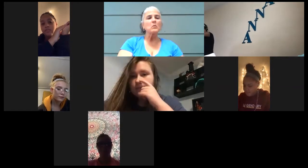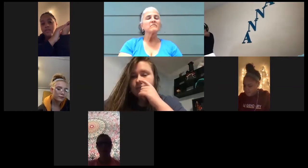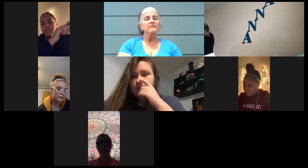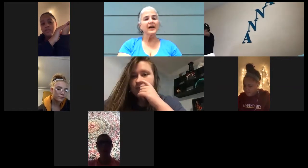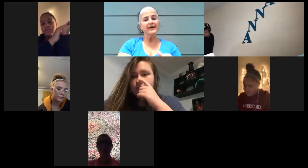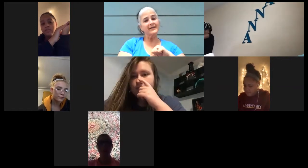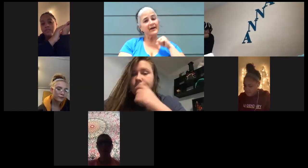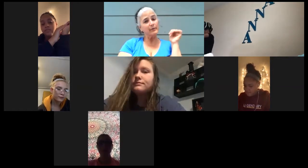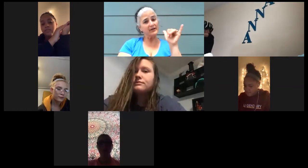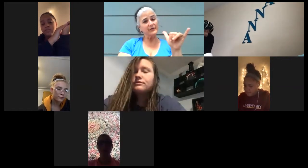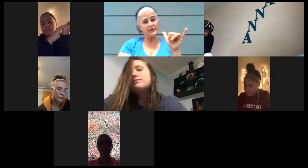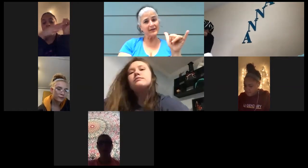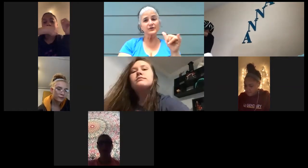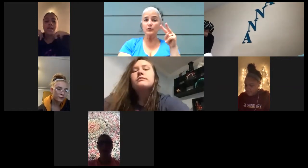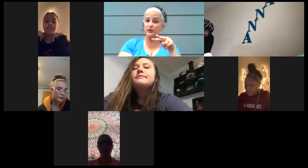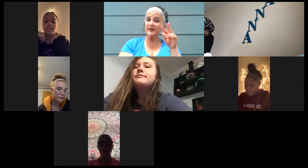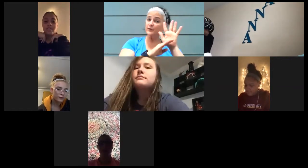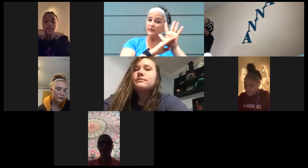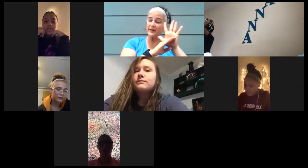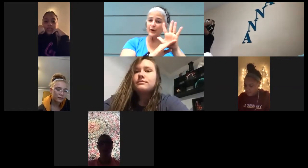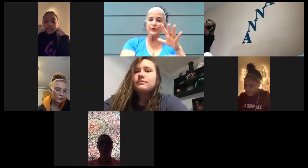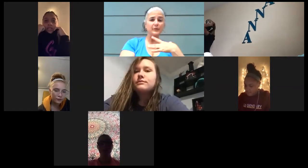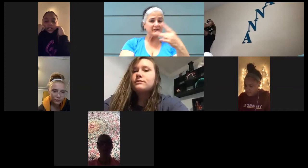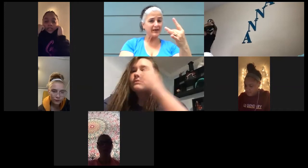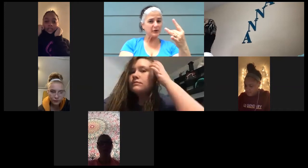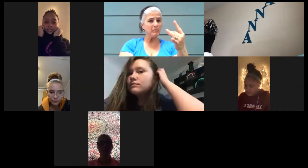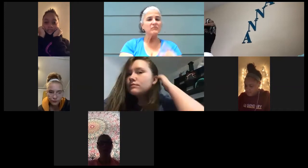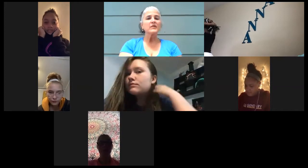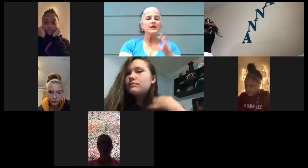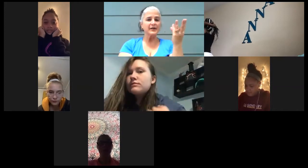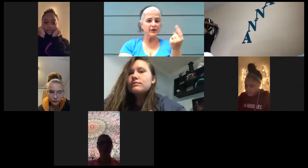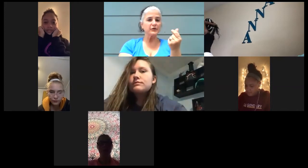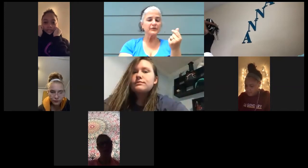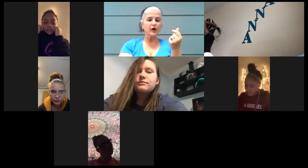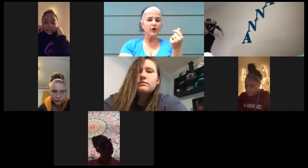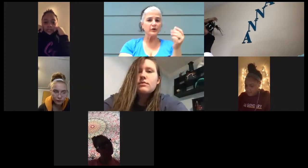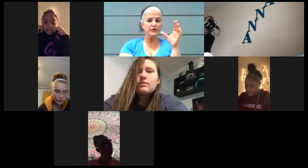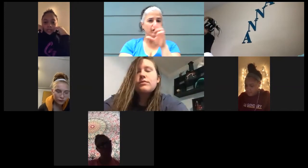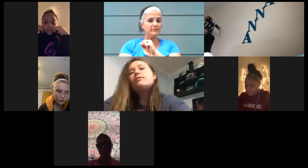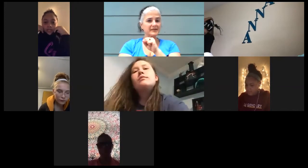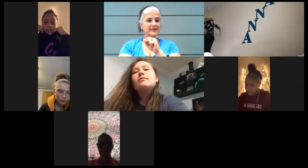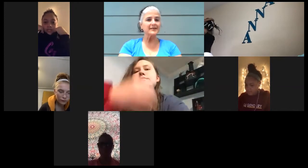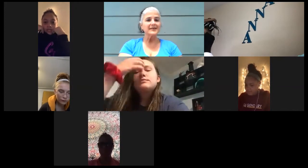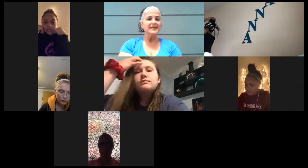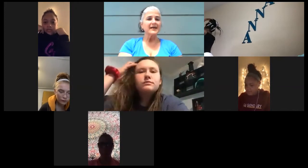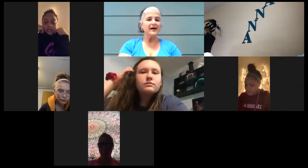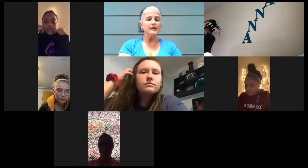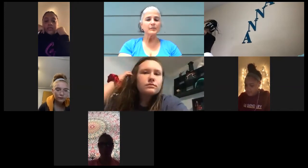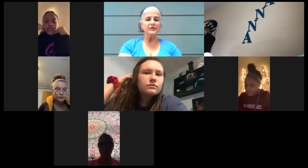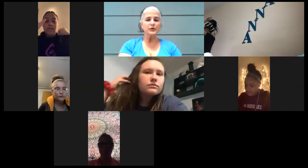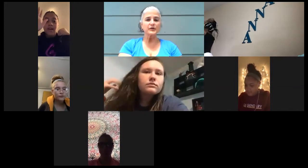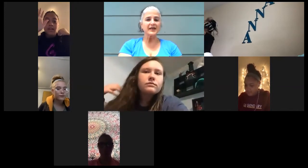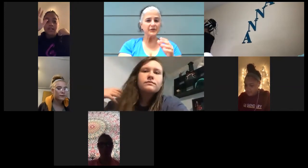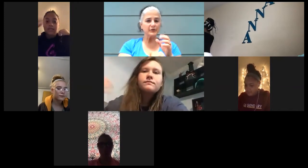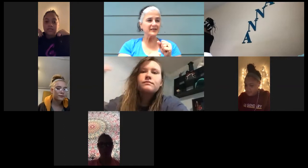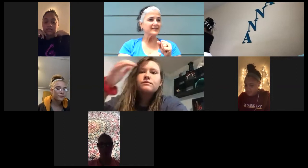trying, and I am proud of you for that. So looking at your videos, I really liked them. I know a few of y'all's are missing.